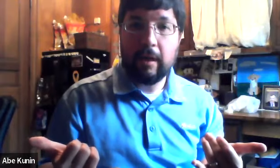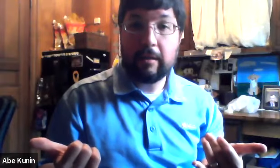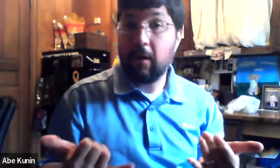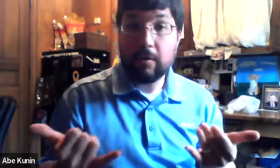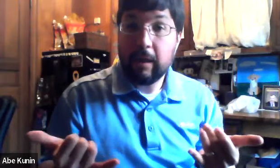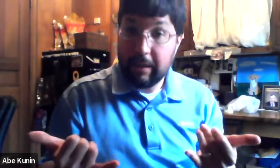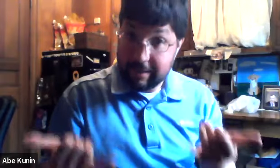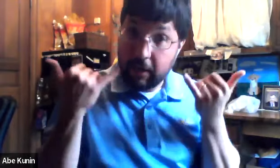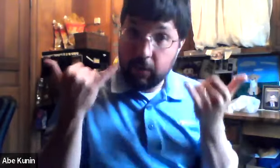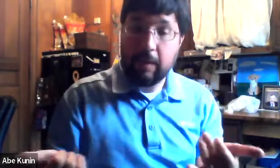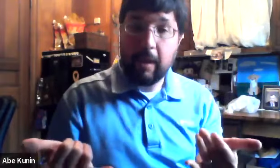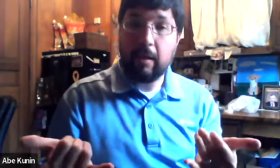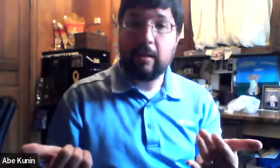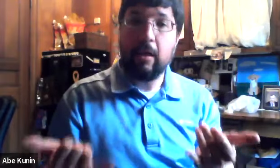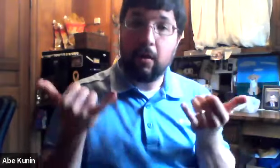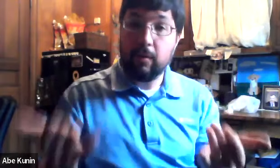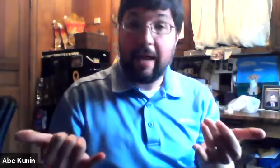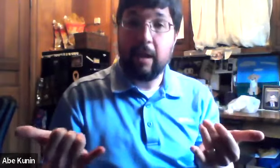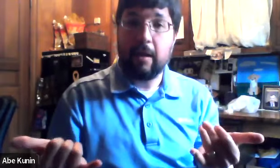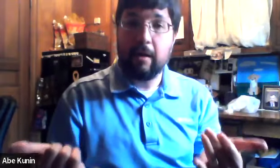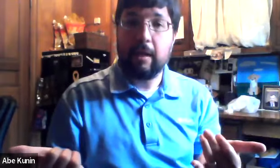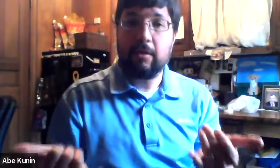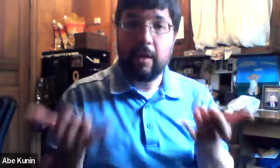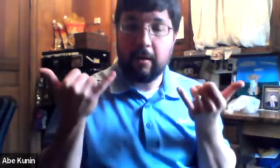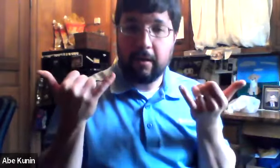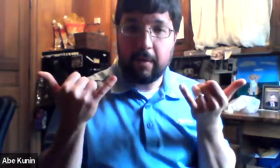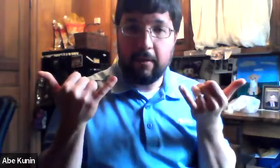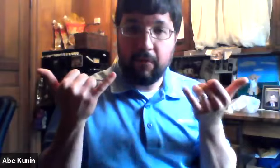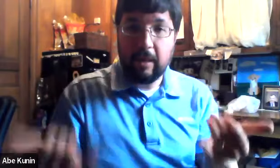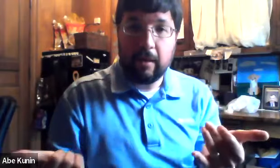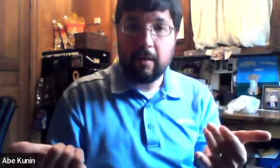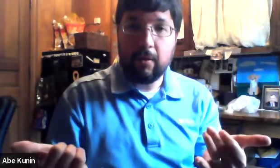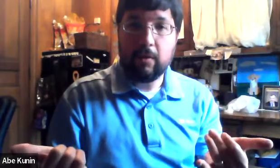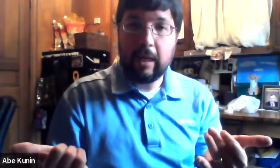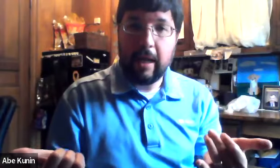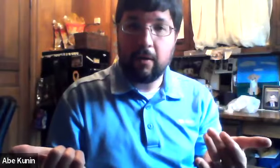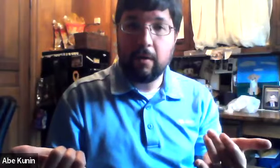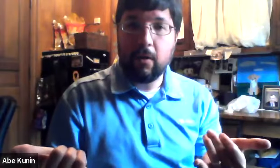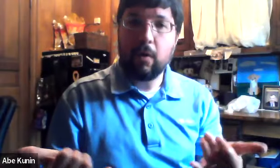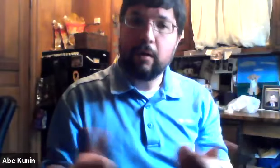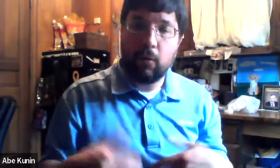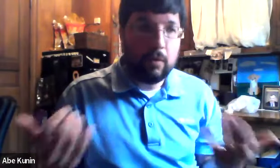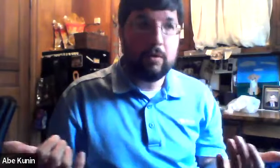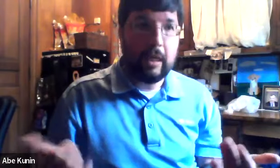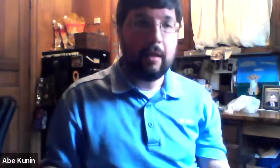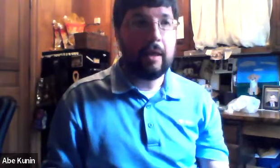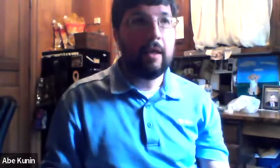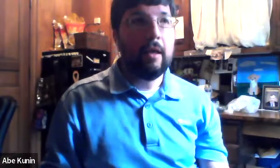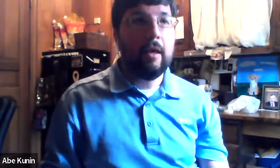Is it only, does that really mean, does it have that context or that kind of feeling when you say now? Or would you say it like, hey,